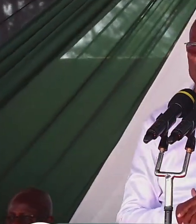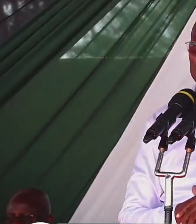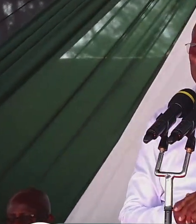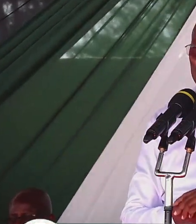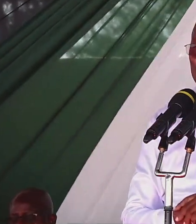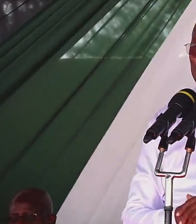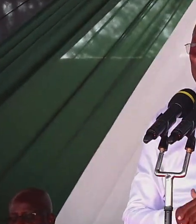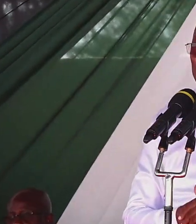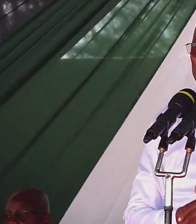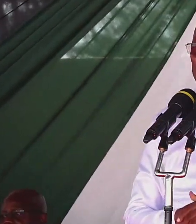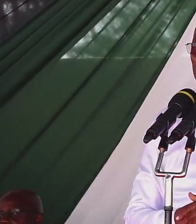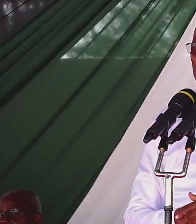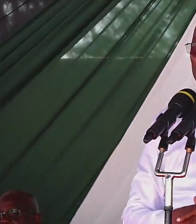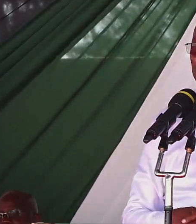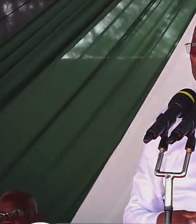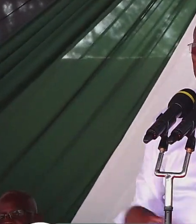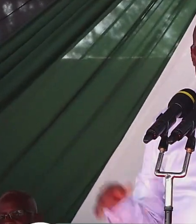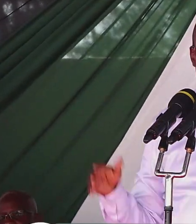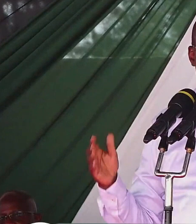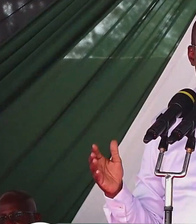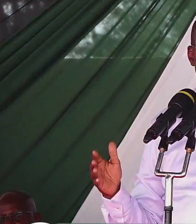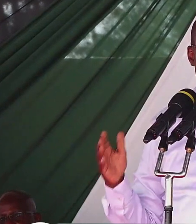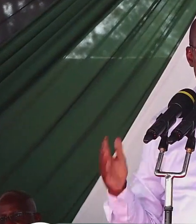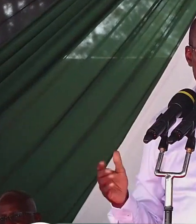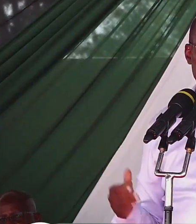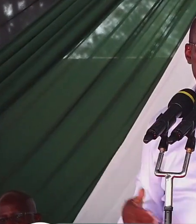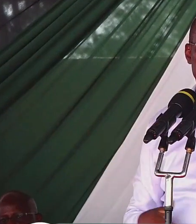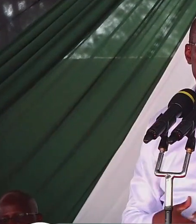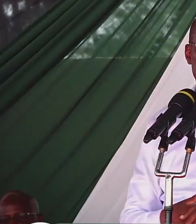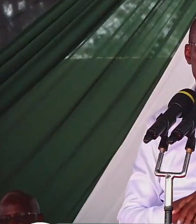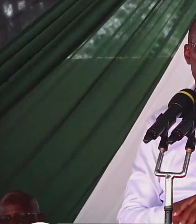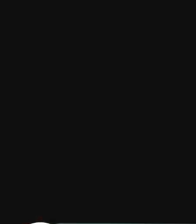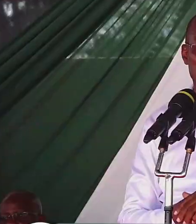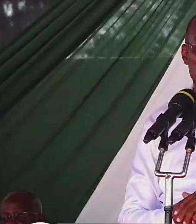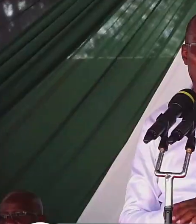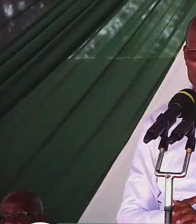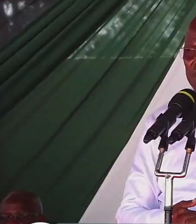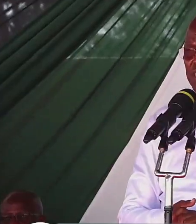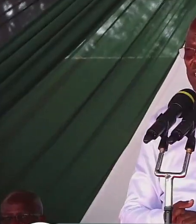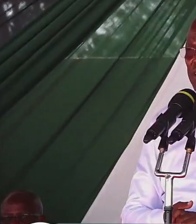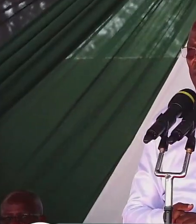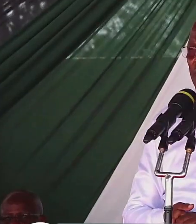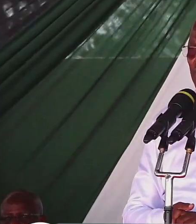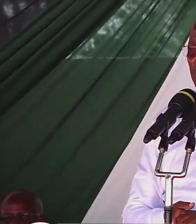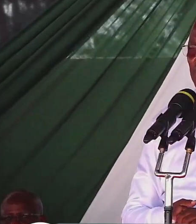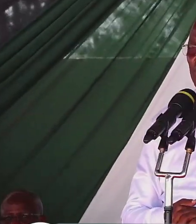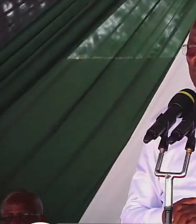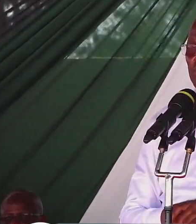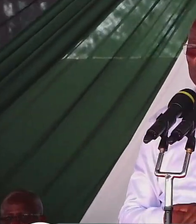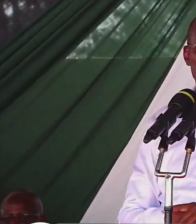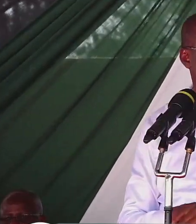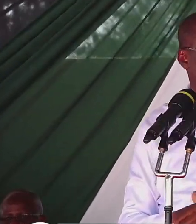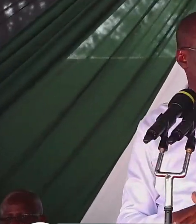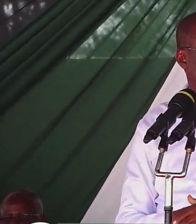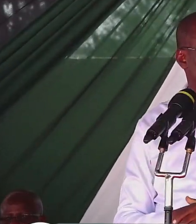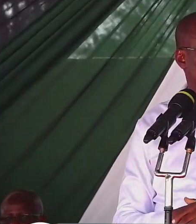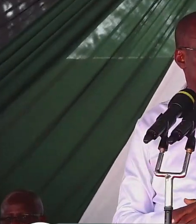gratitude to him, that we are very happy for his coming. And also